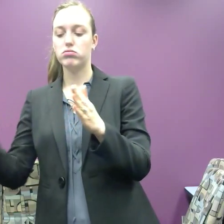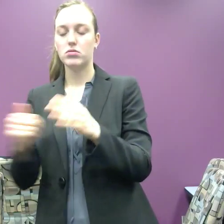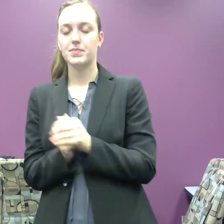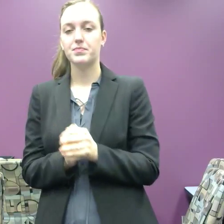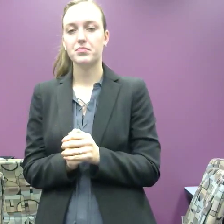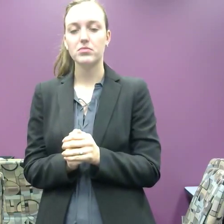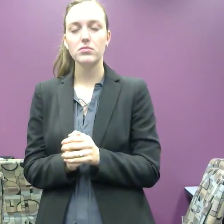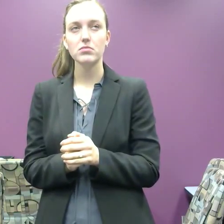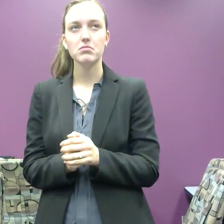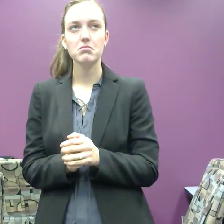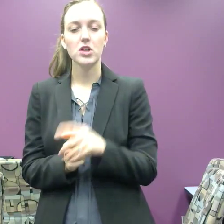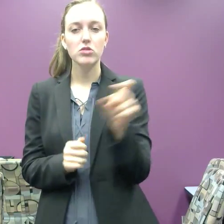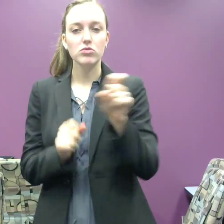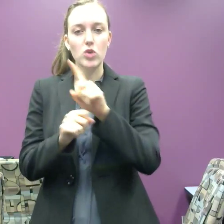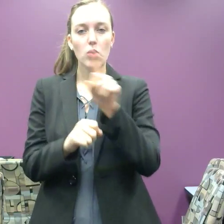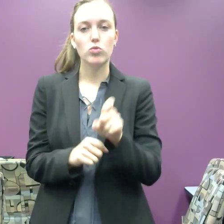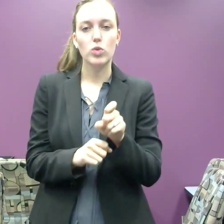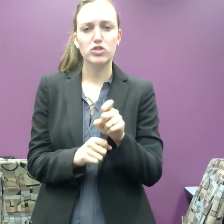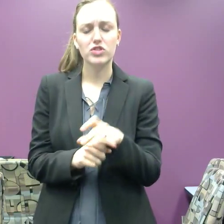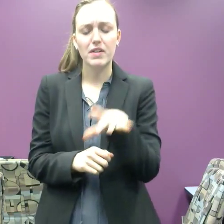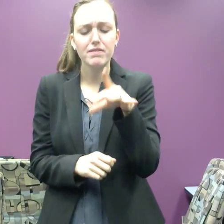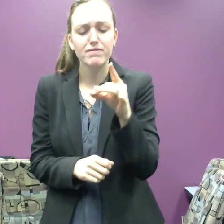2 on the number line,